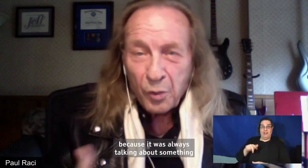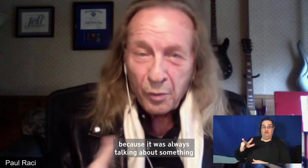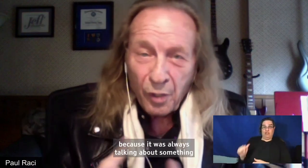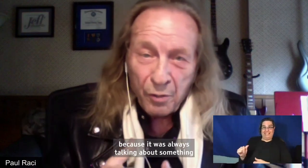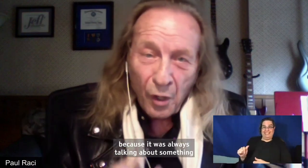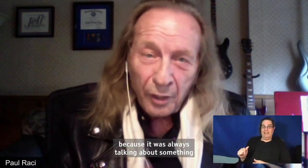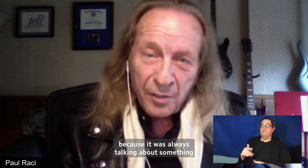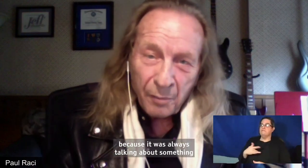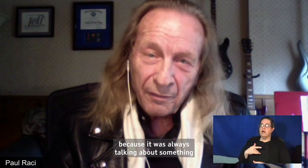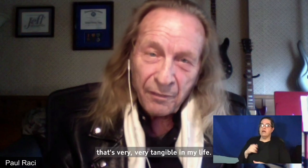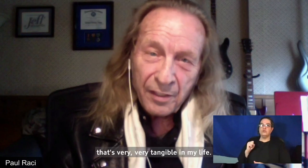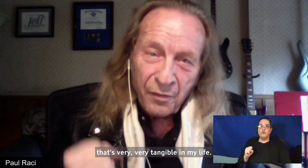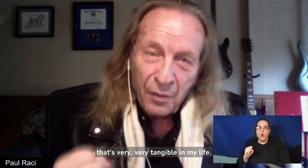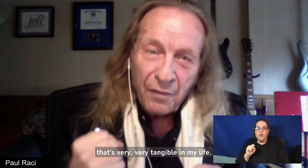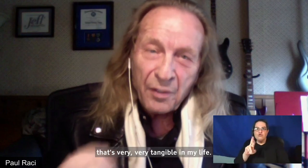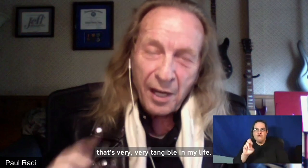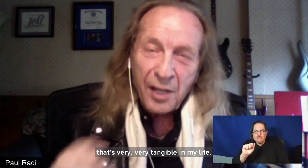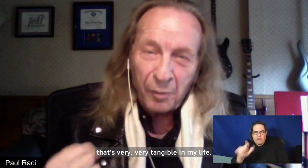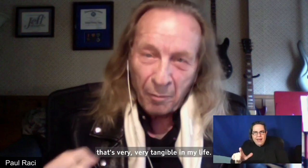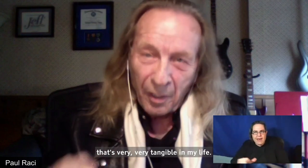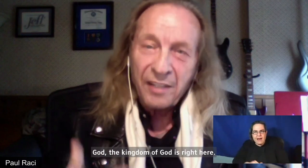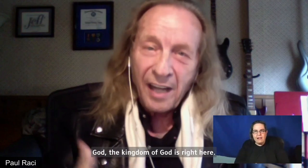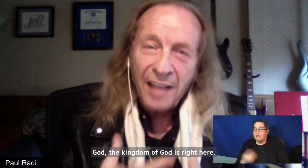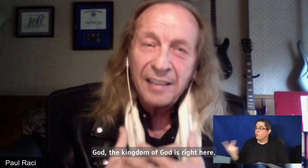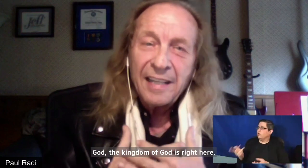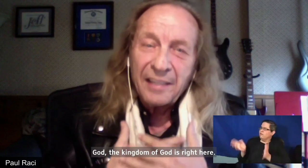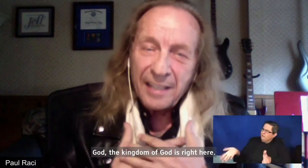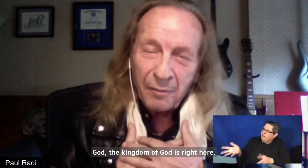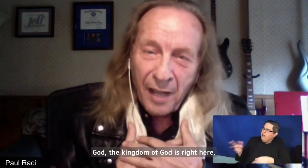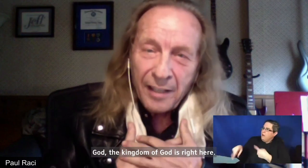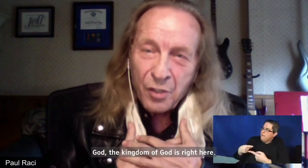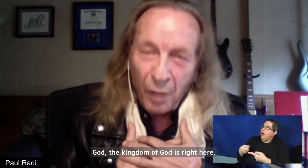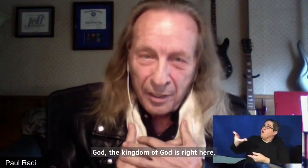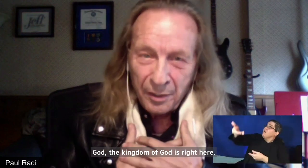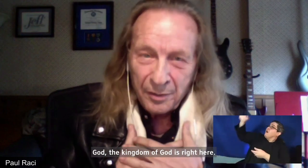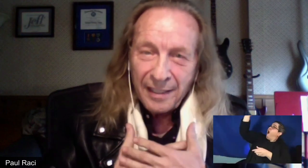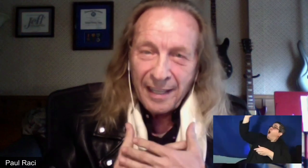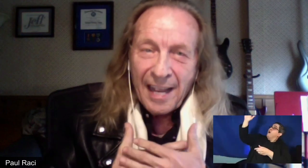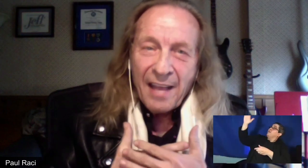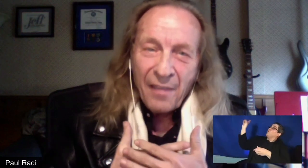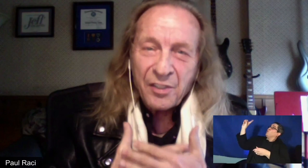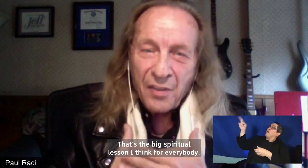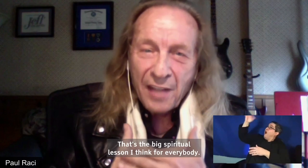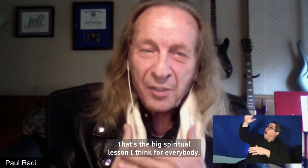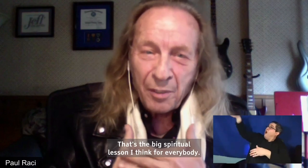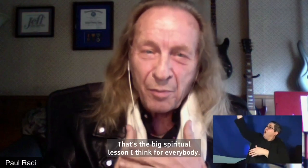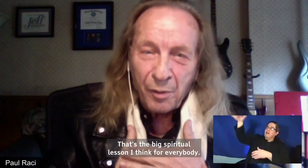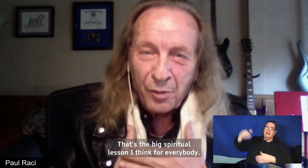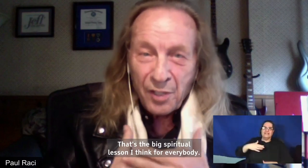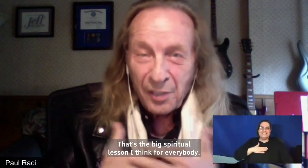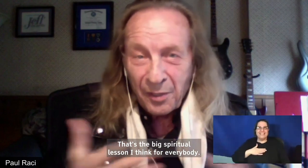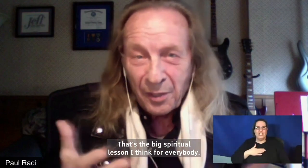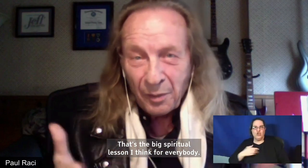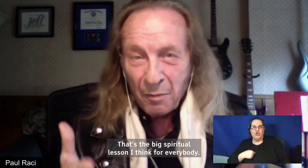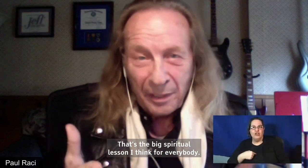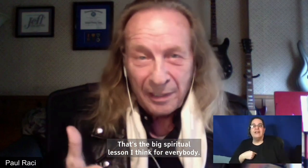real, because I was talking about something that's very, very tangible in my life. God, the kingdom of God is right here. That's the big spiritual